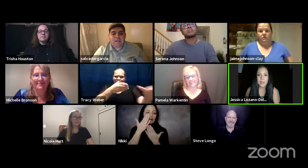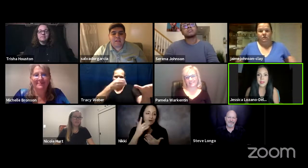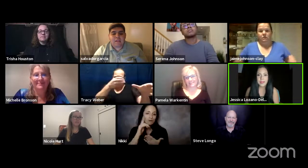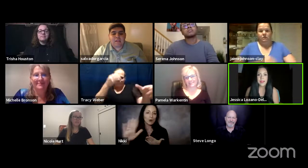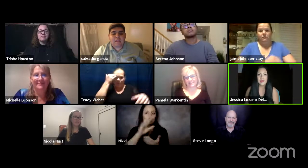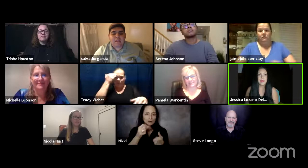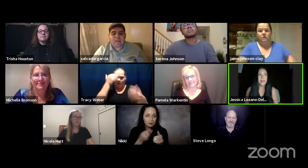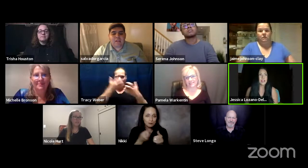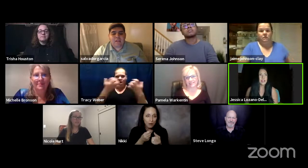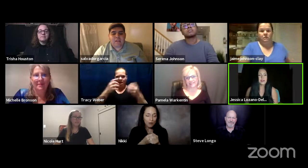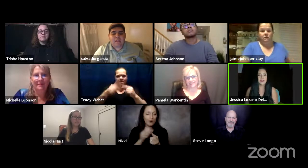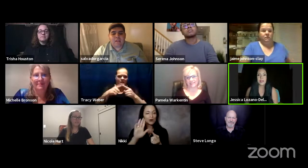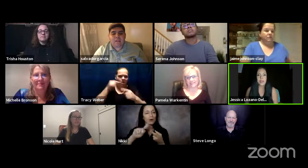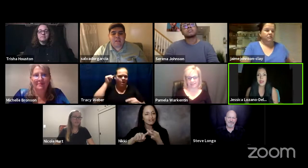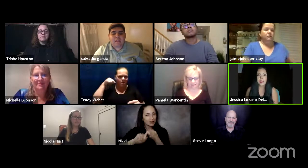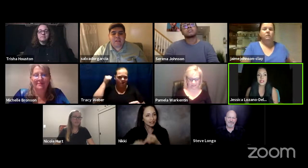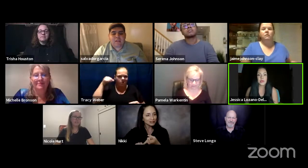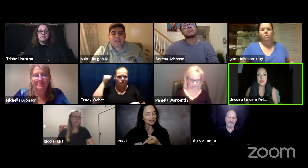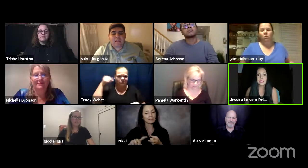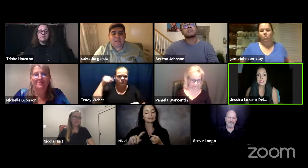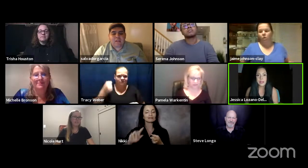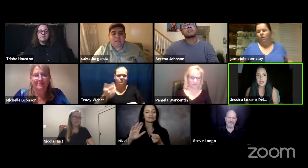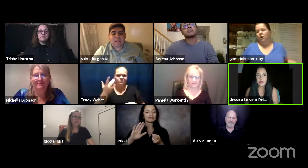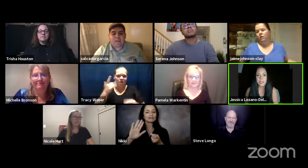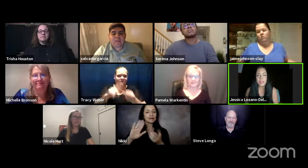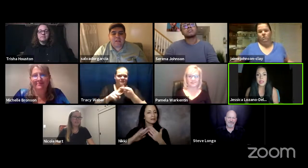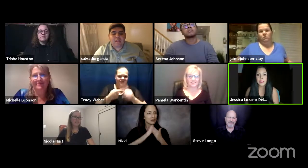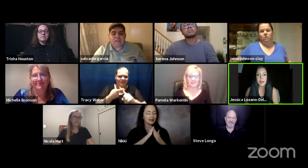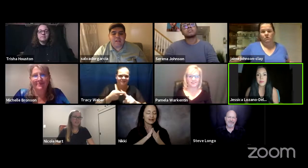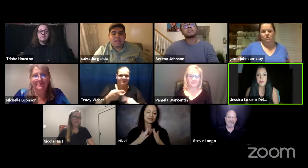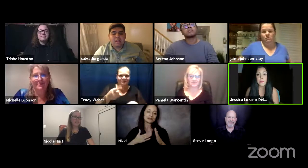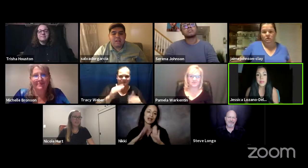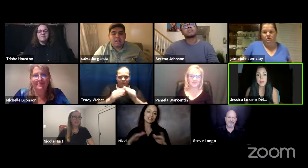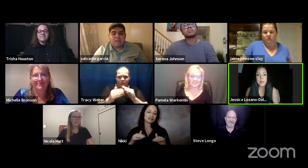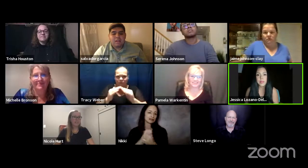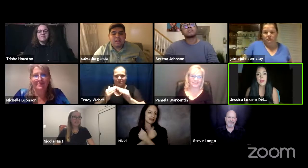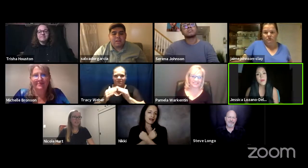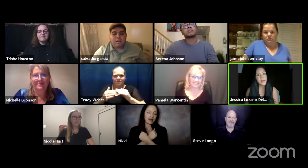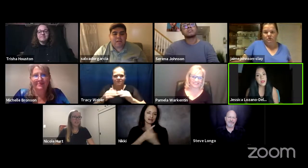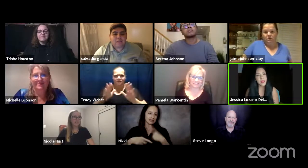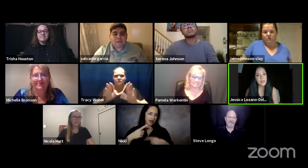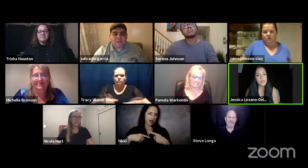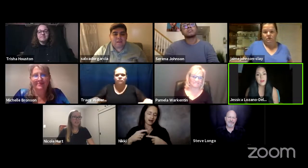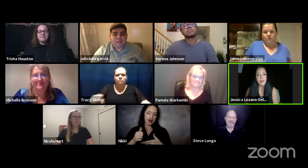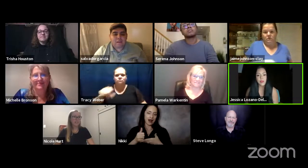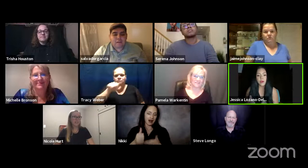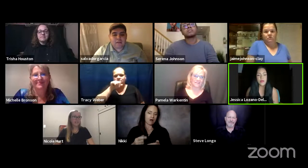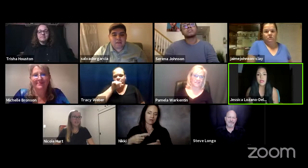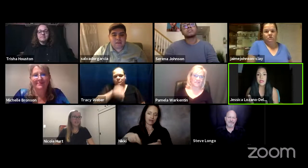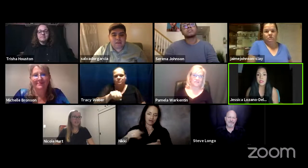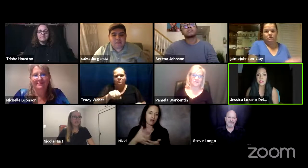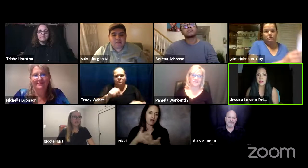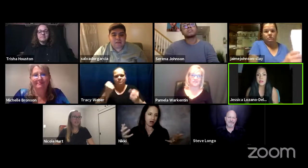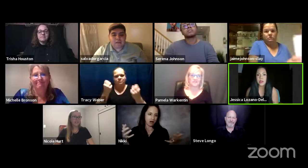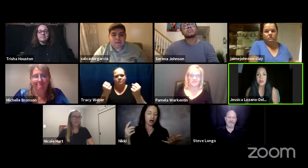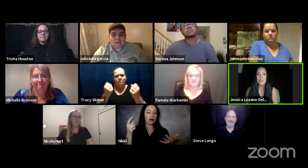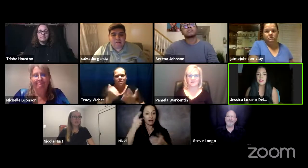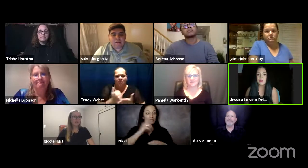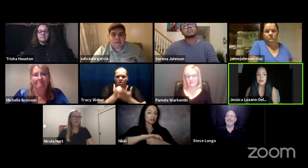community. My children, they enjoy sign language, and it has helped them immensely because of COVID and Zoom. So